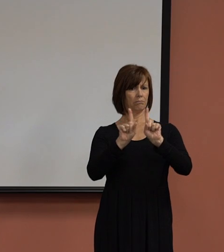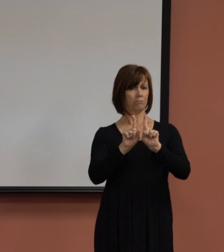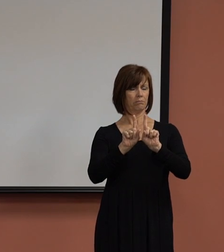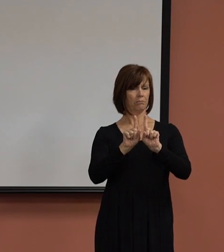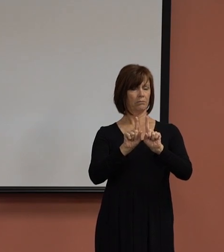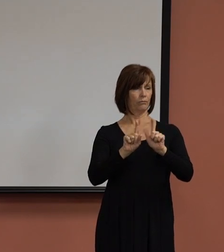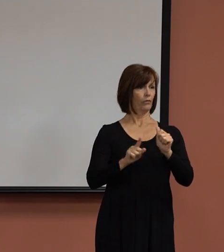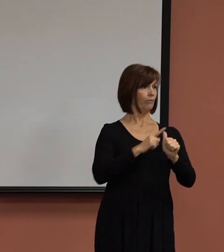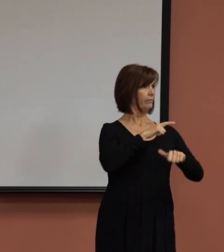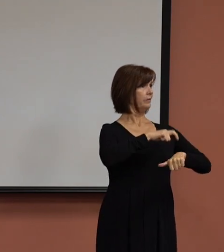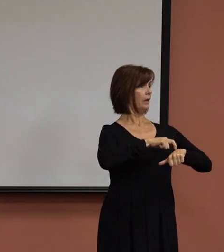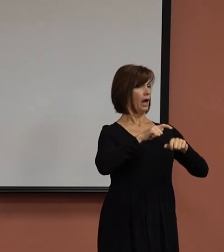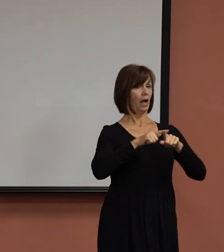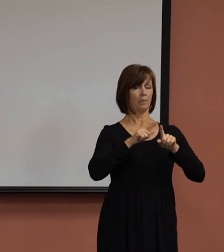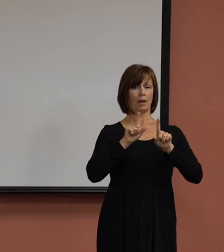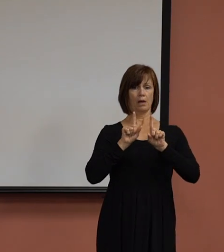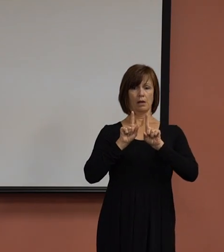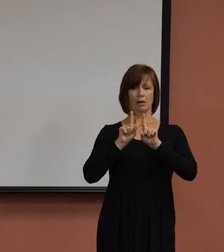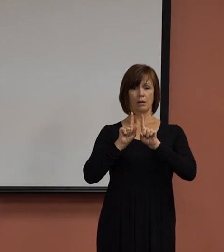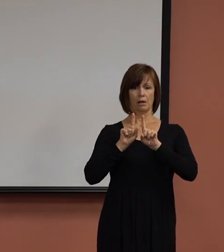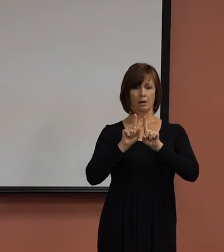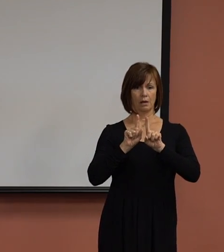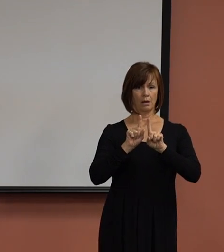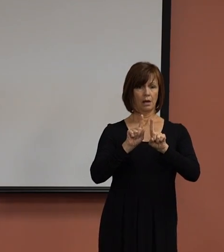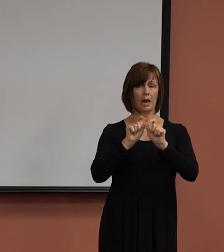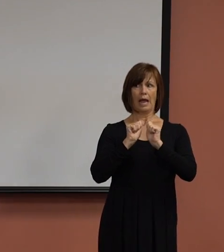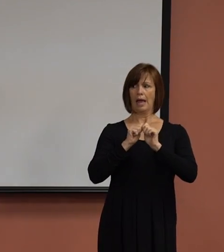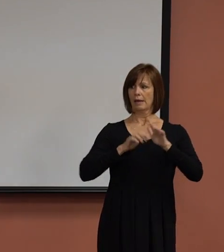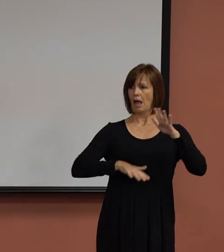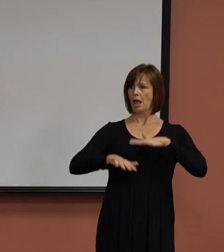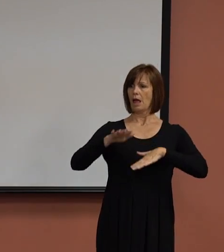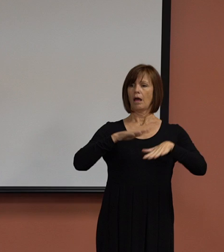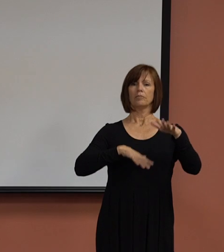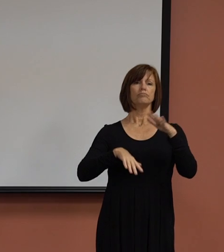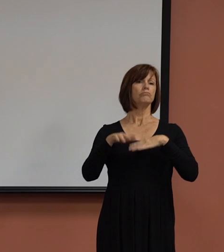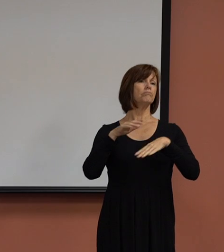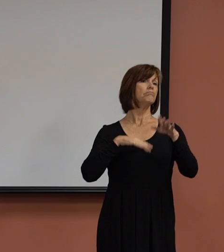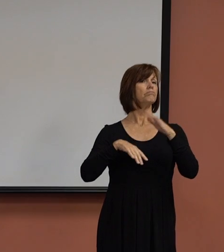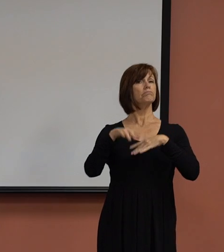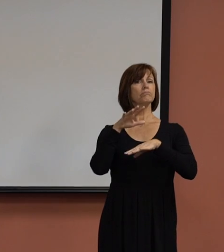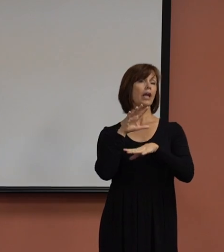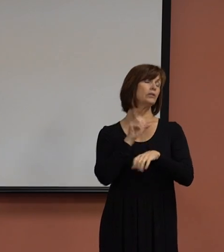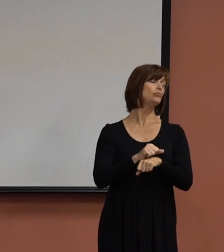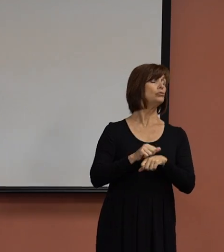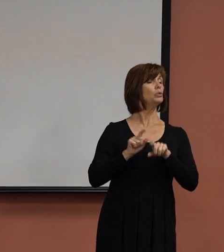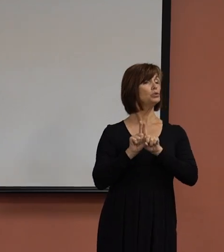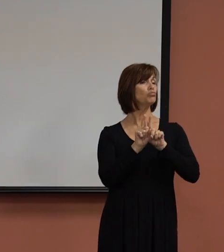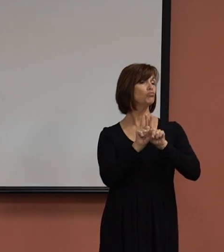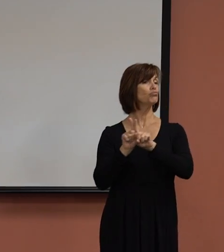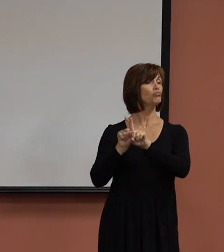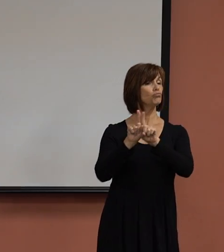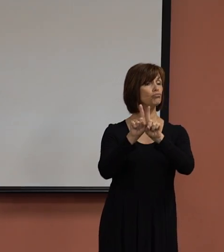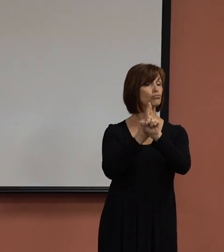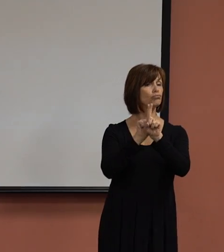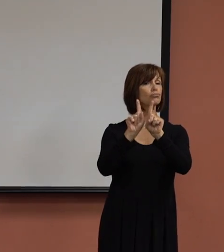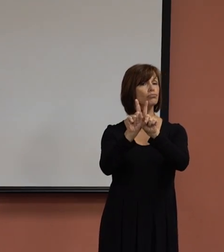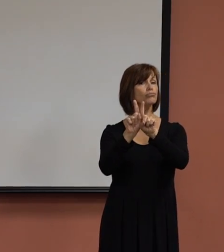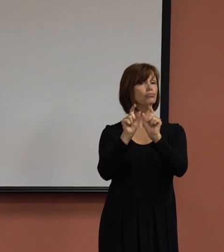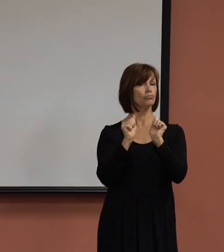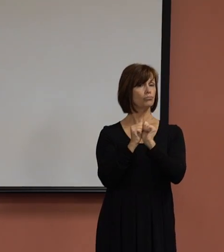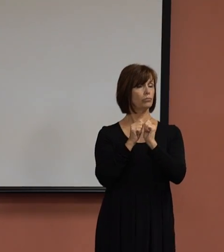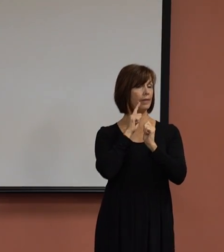time walking, and they fall into line. It's like they start going in sync with each